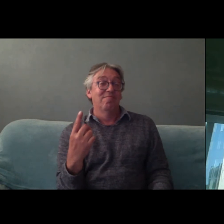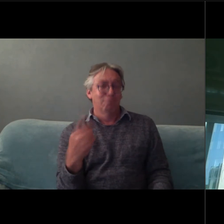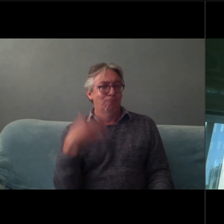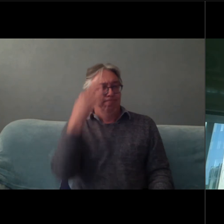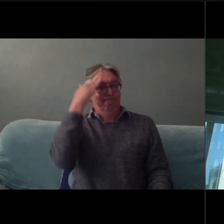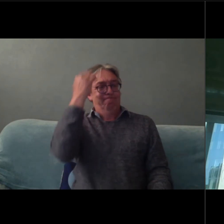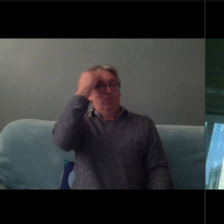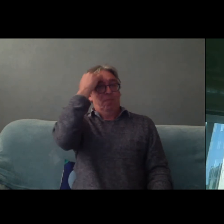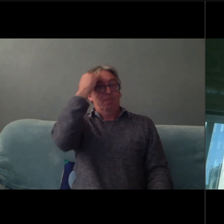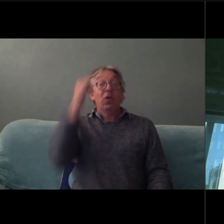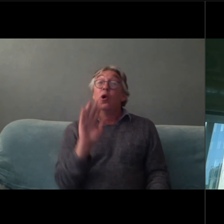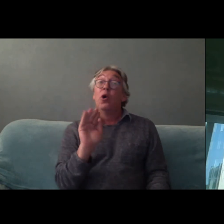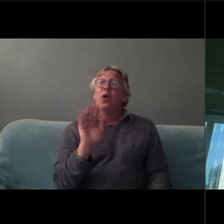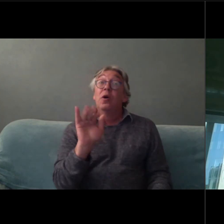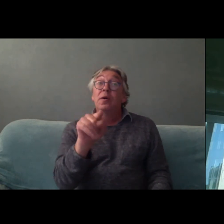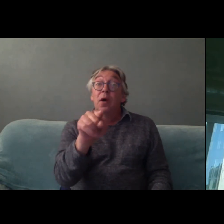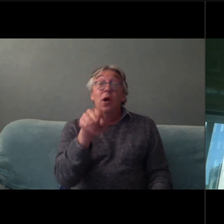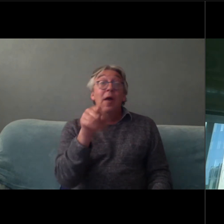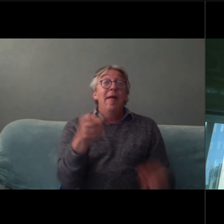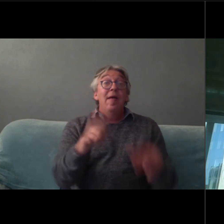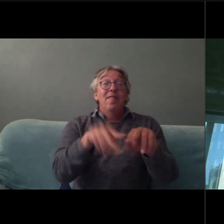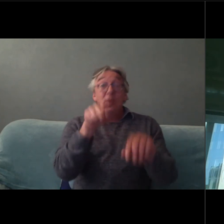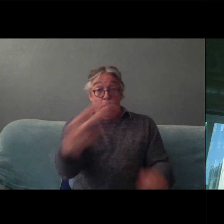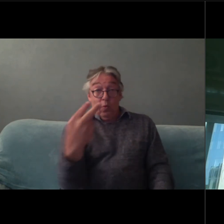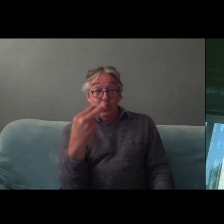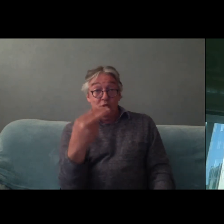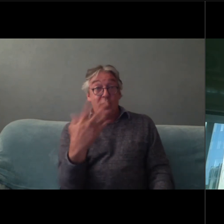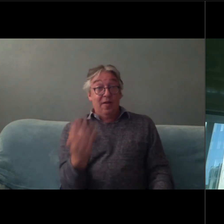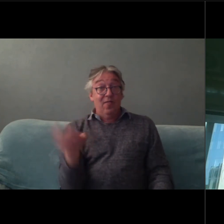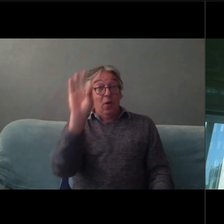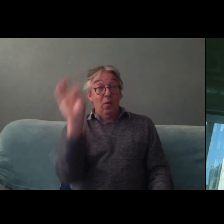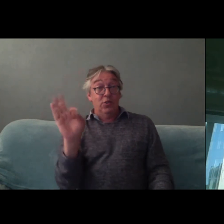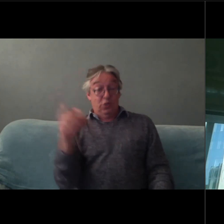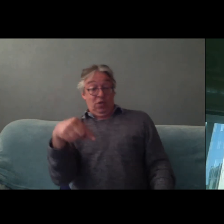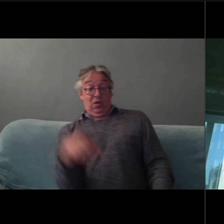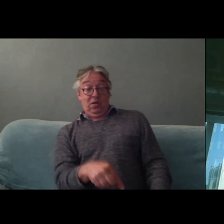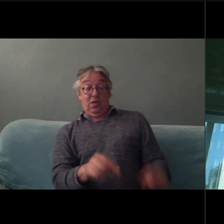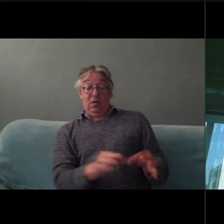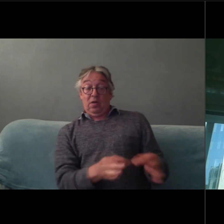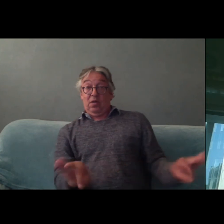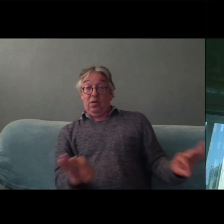you again that you can submit your questions using the question box. So if you have